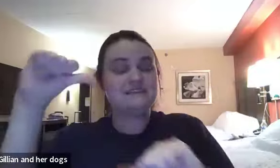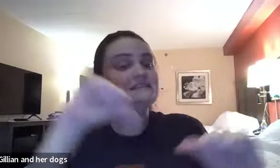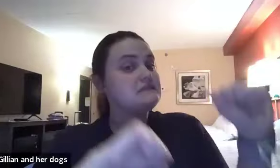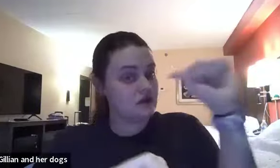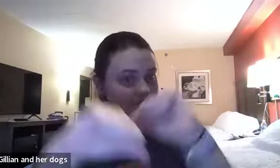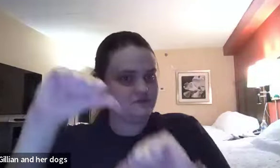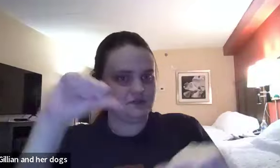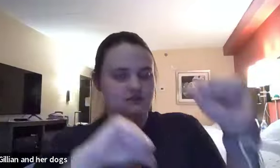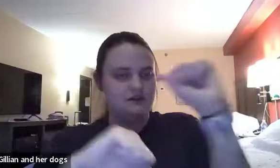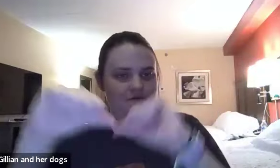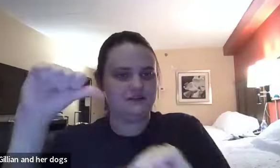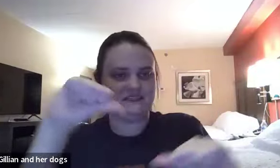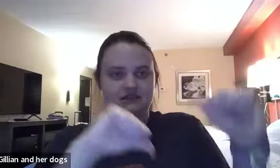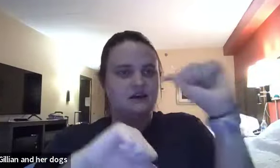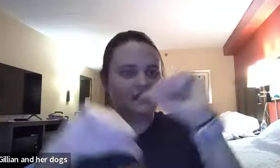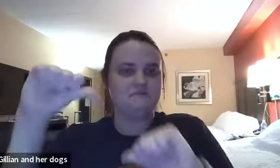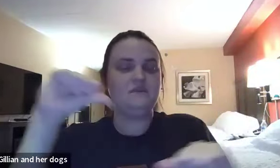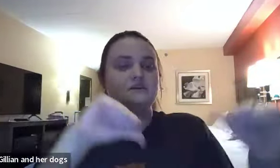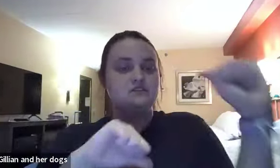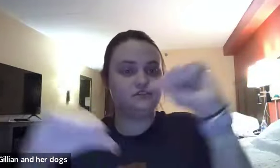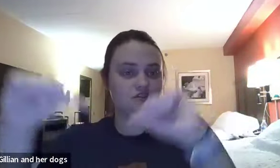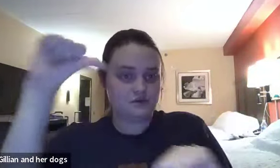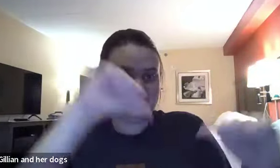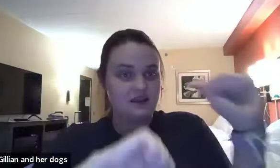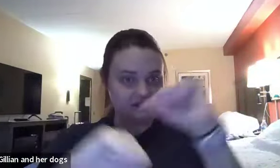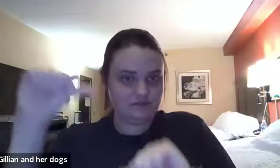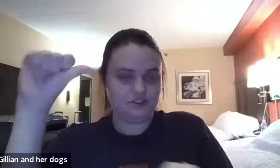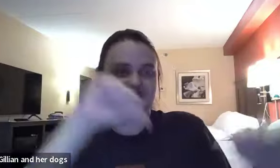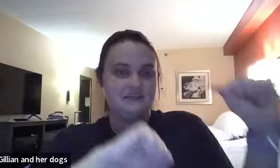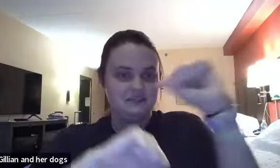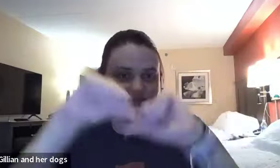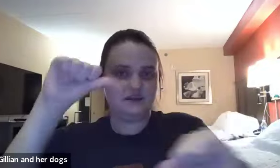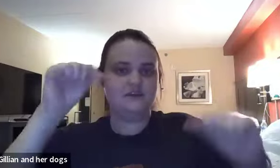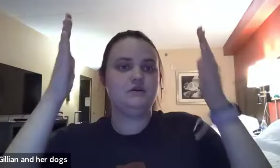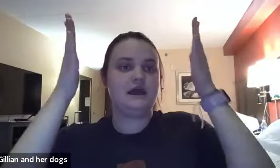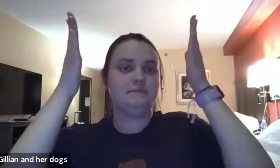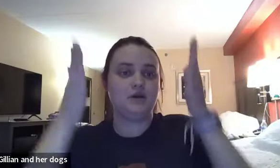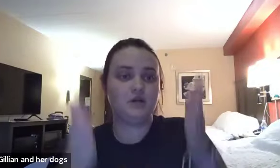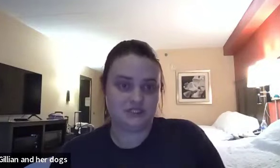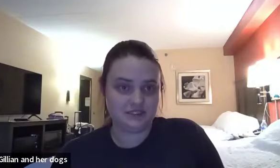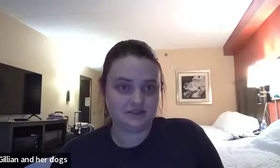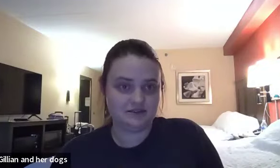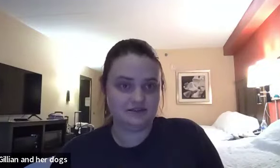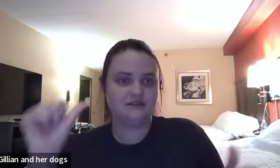is science first. Sorry, I realized I did not add. So you start with science, which is this, and then you add person.